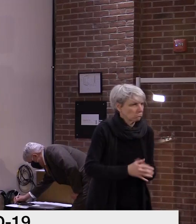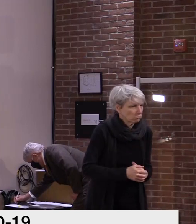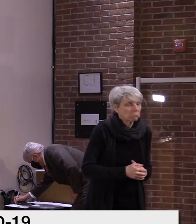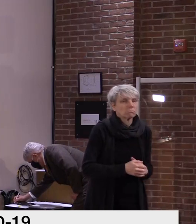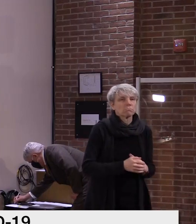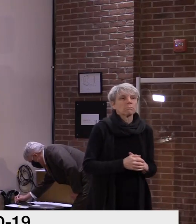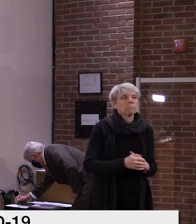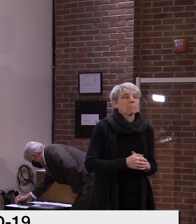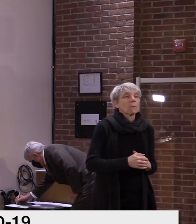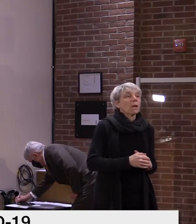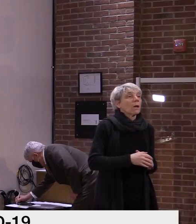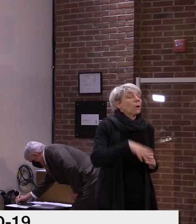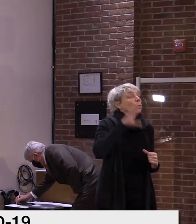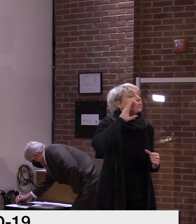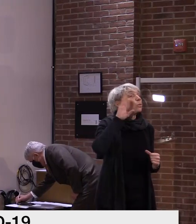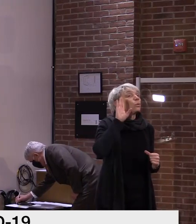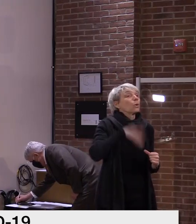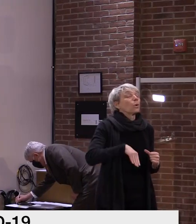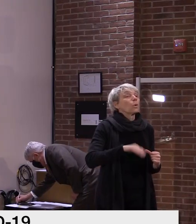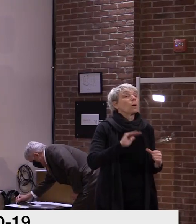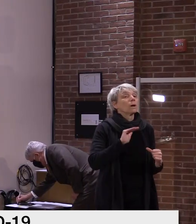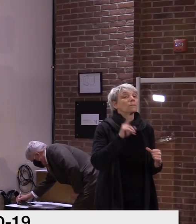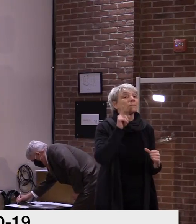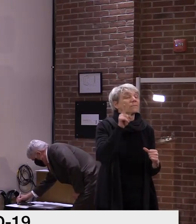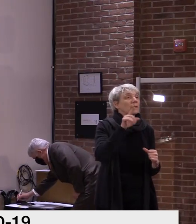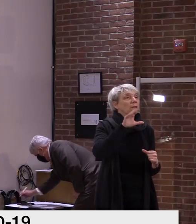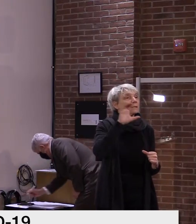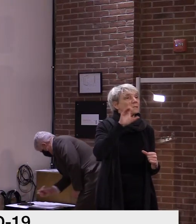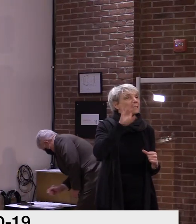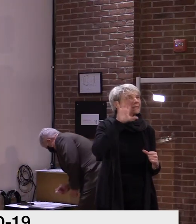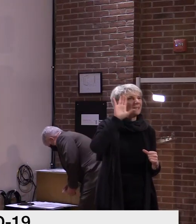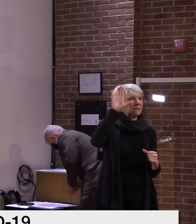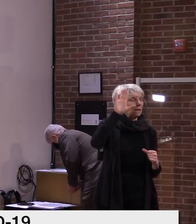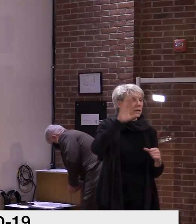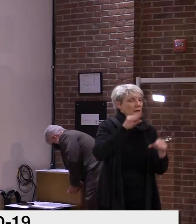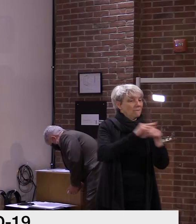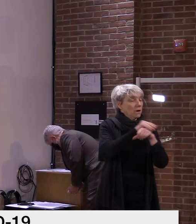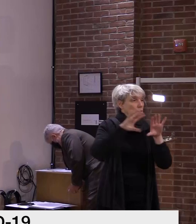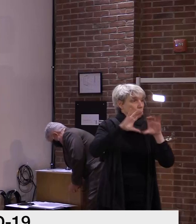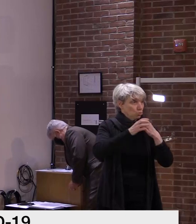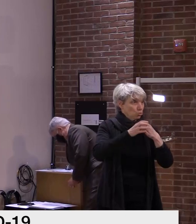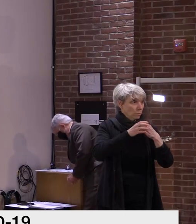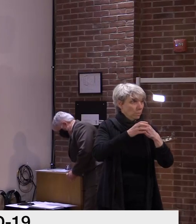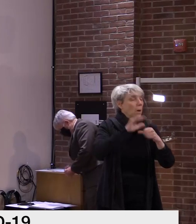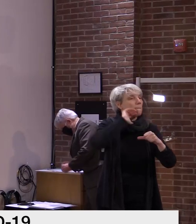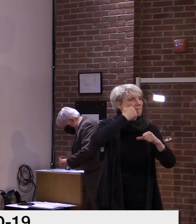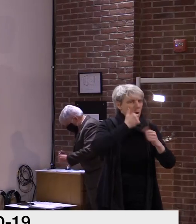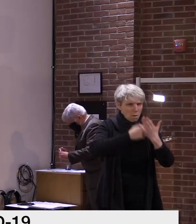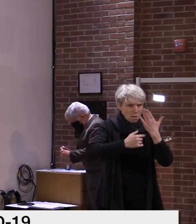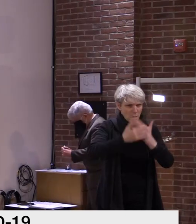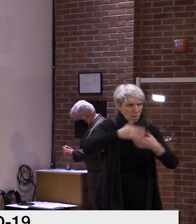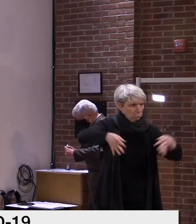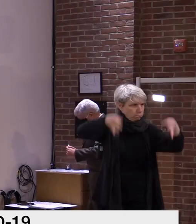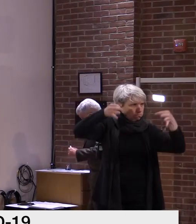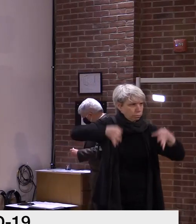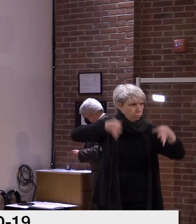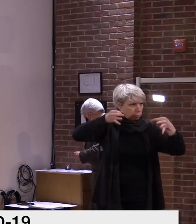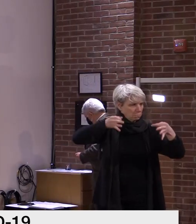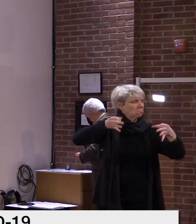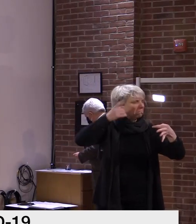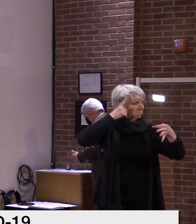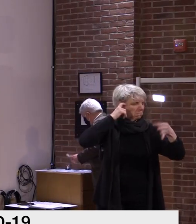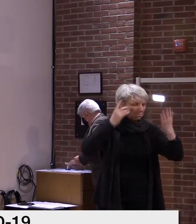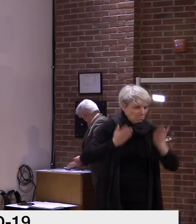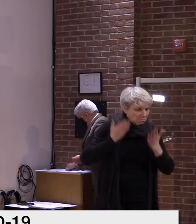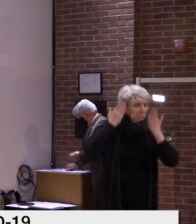As you all know, the Advisory Committee for Immunization Practices meets tomorrow and are expected to recommend